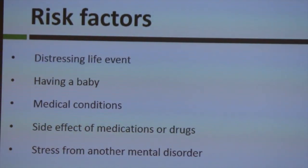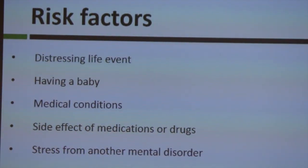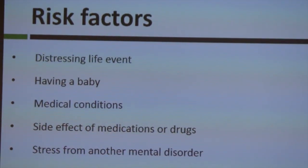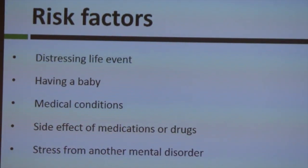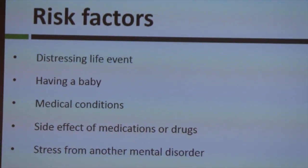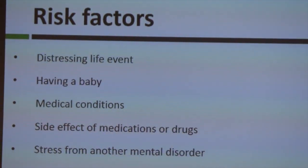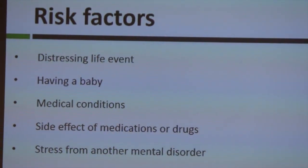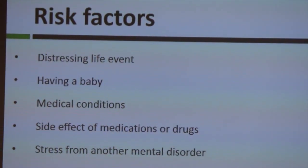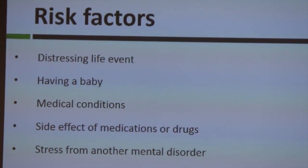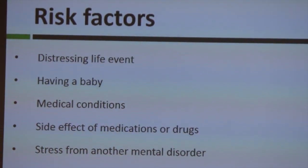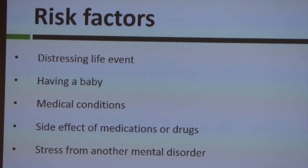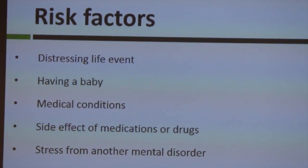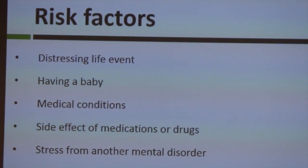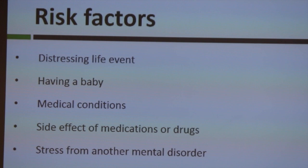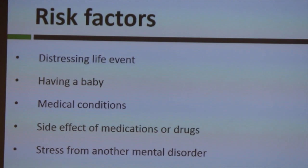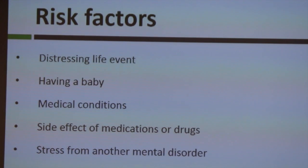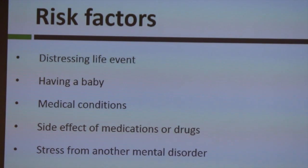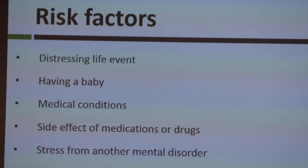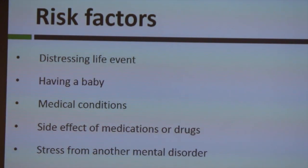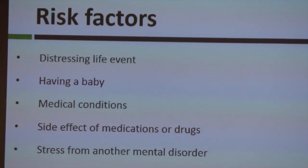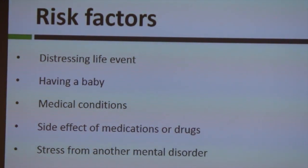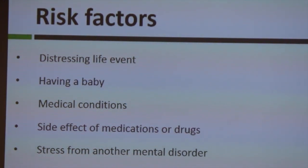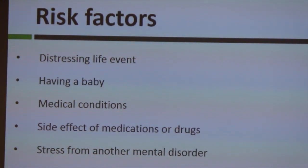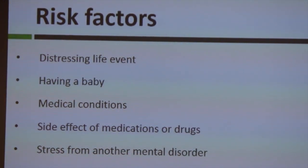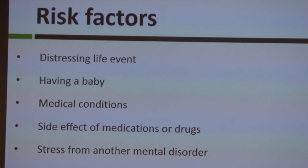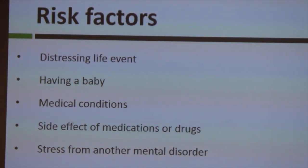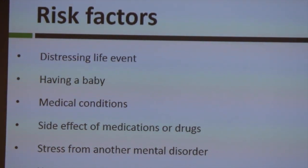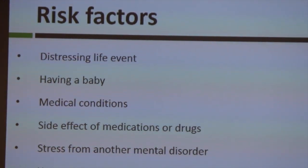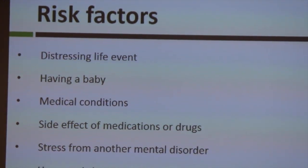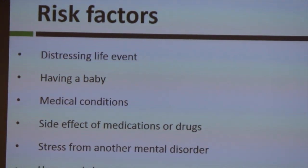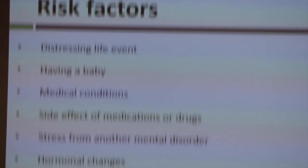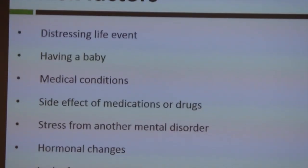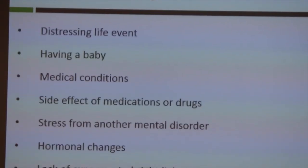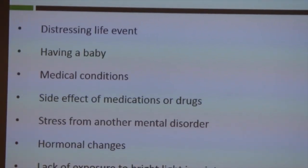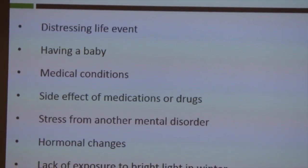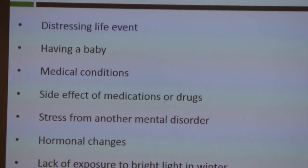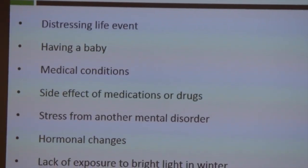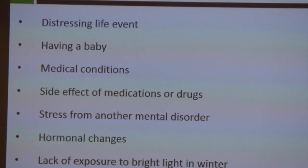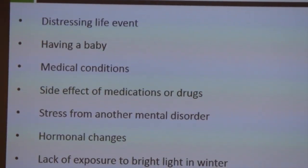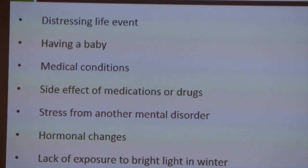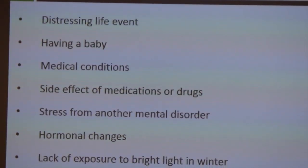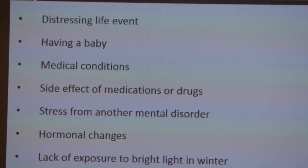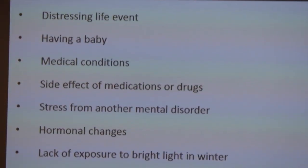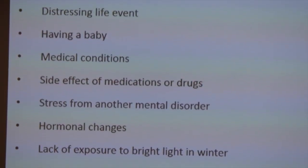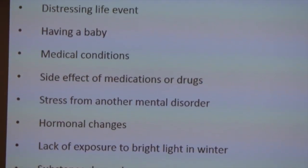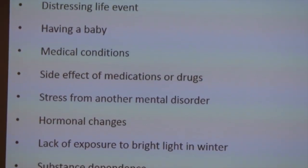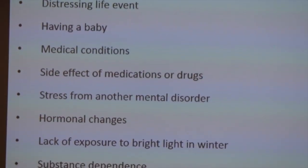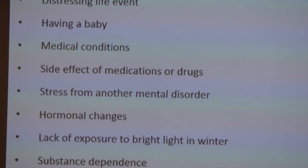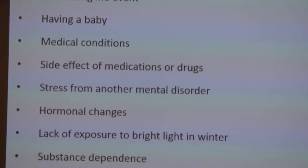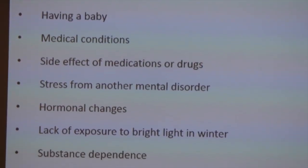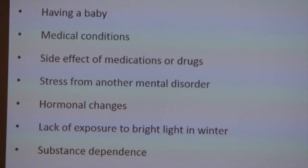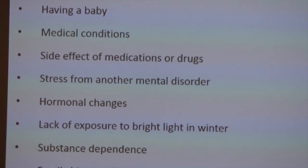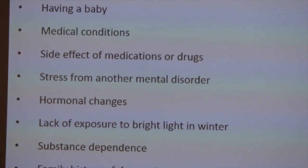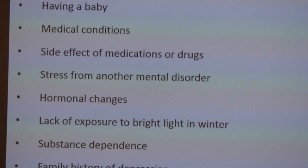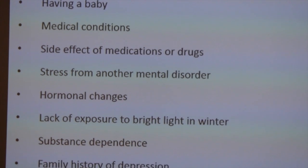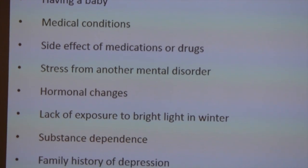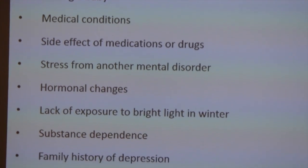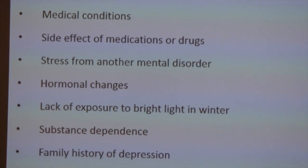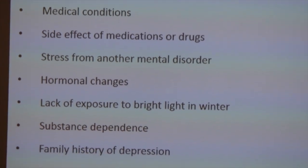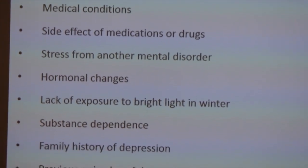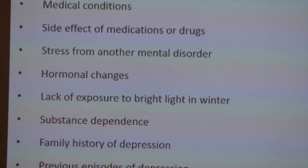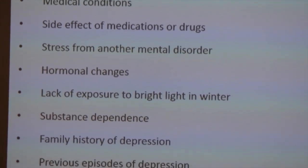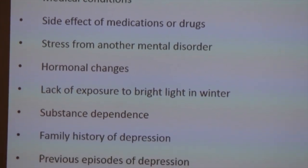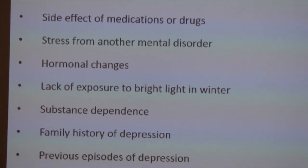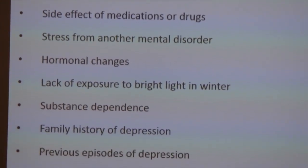camp out a little bit on this slide, and I'll run through this as well. Distressing life event makes a lot of sense,